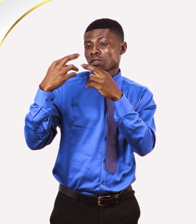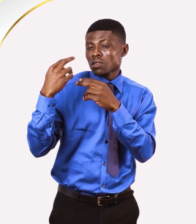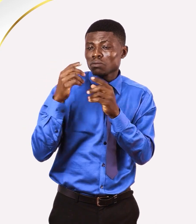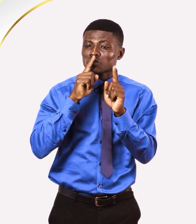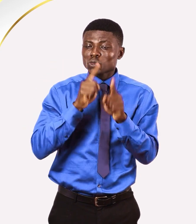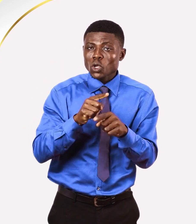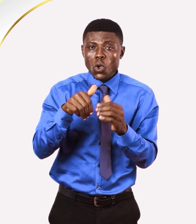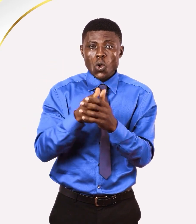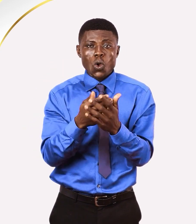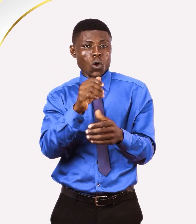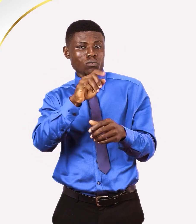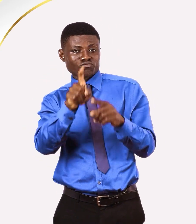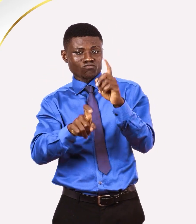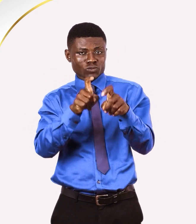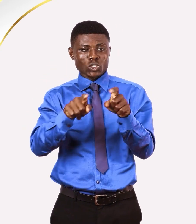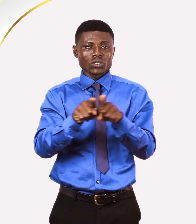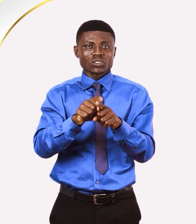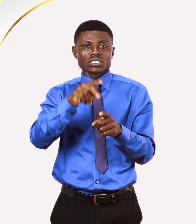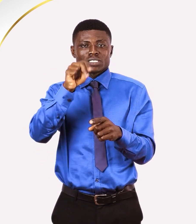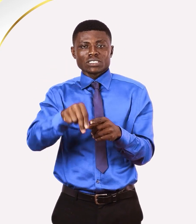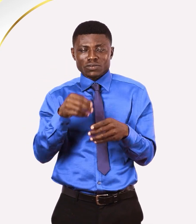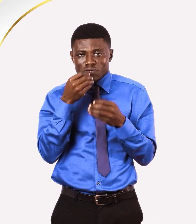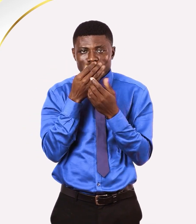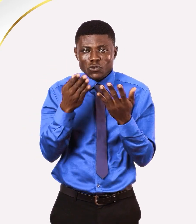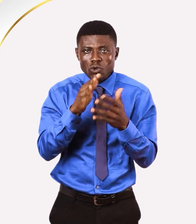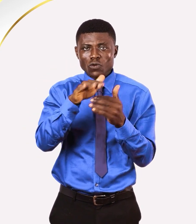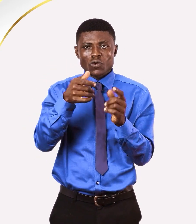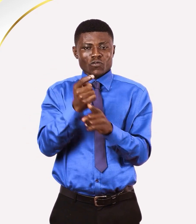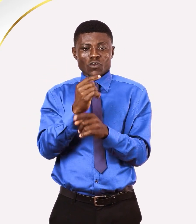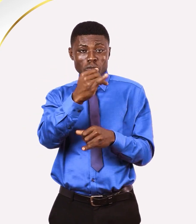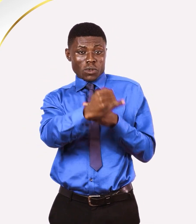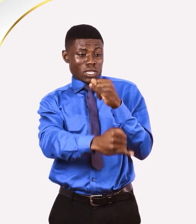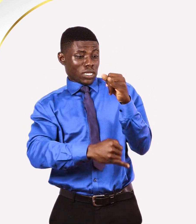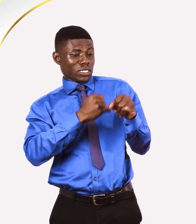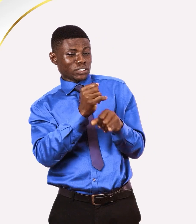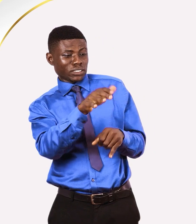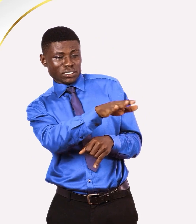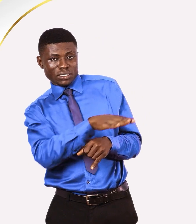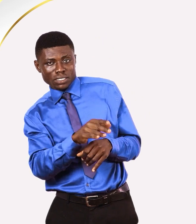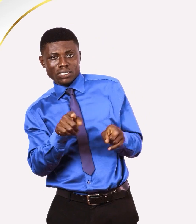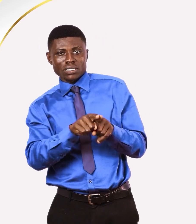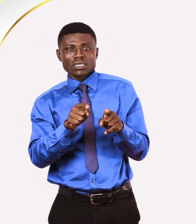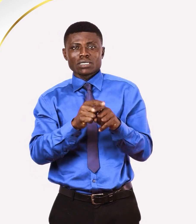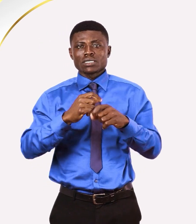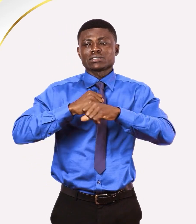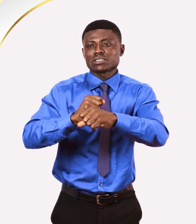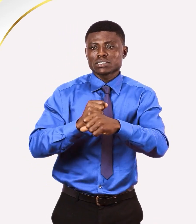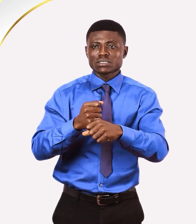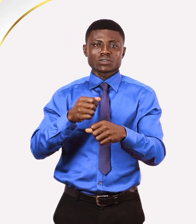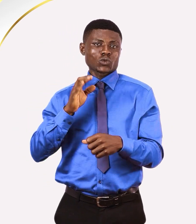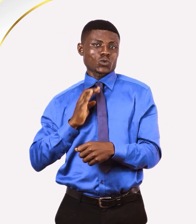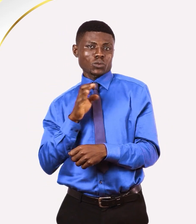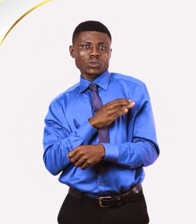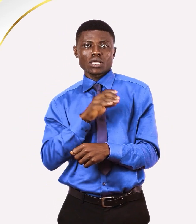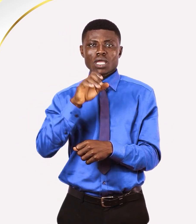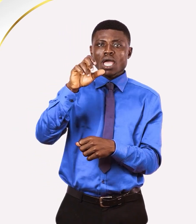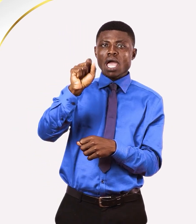to inquiries and requests for information from the International Organization of Securities